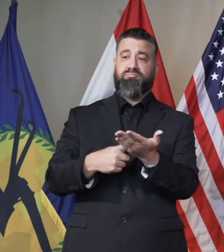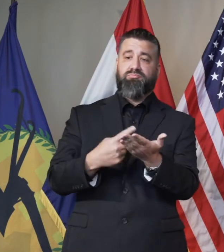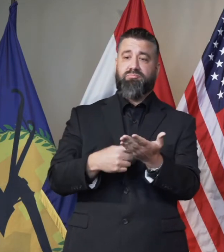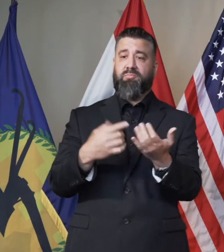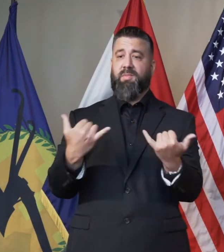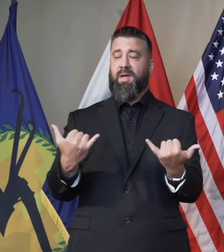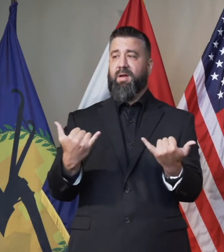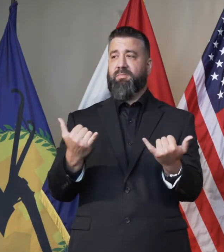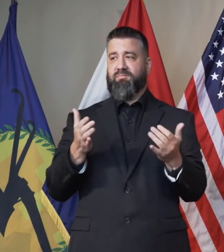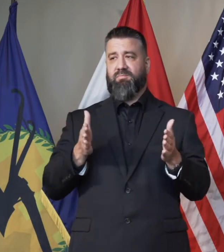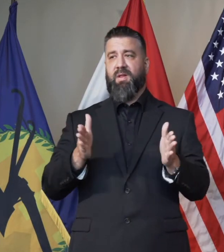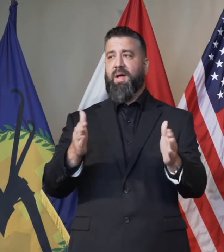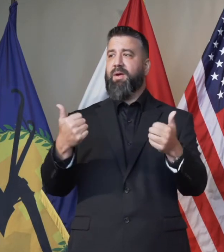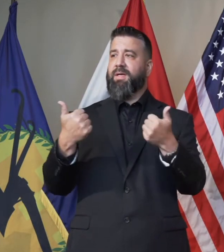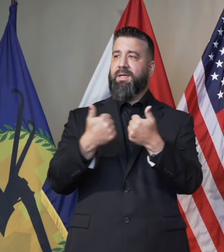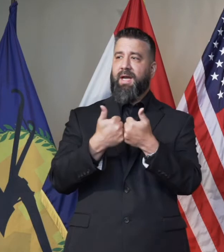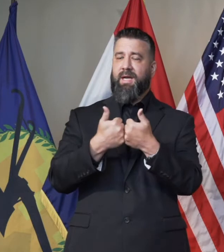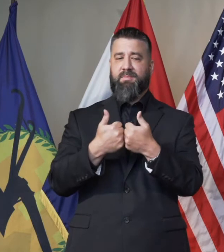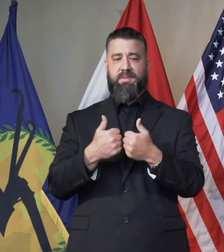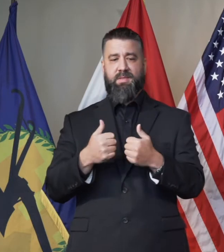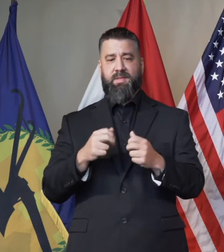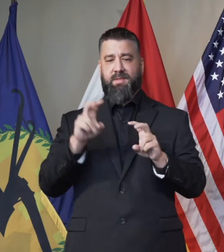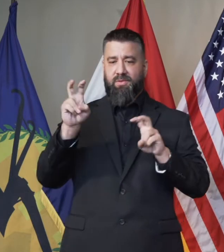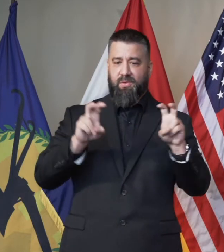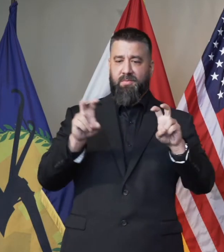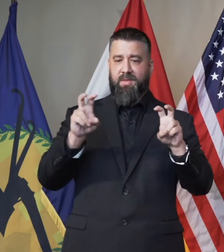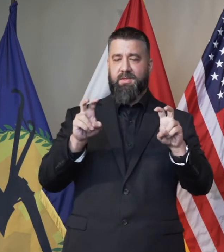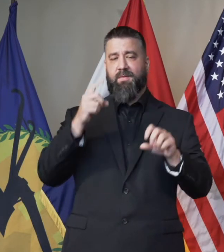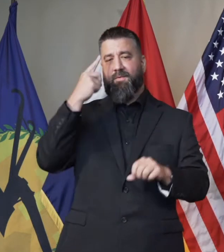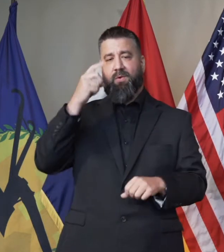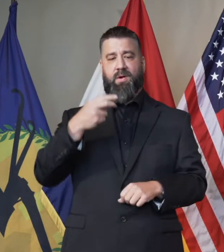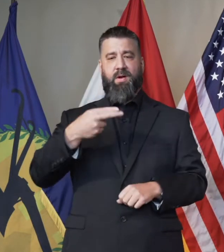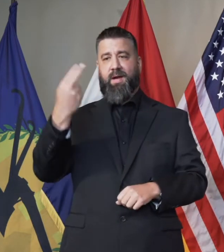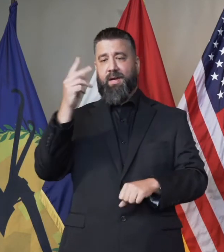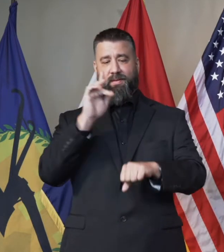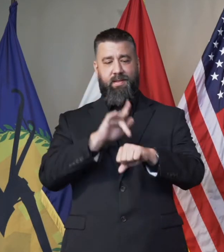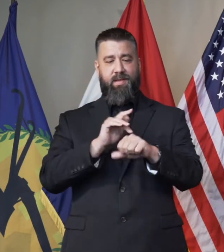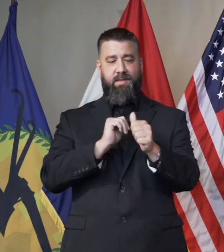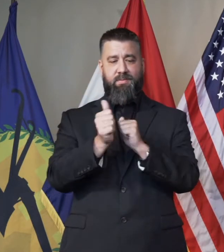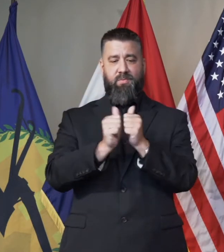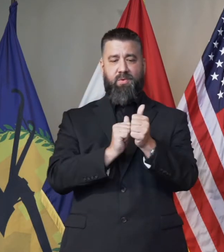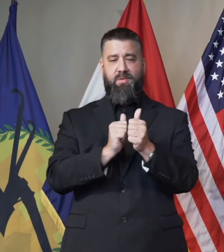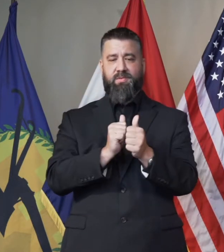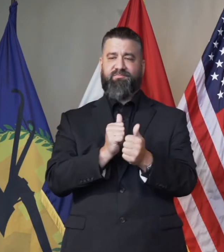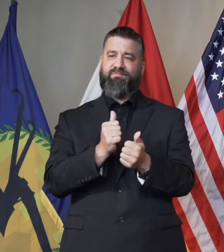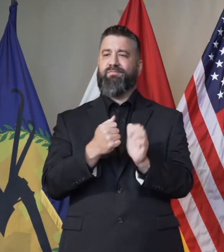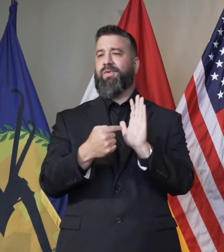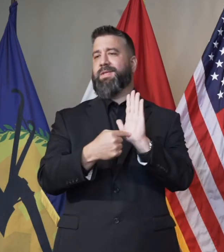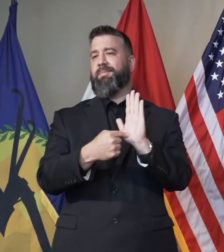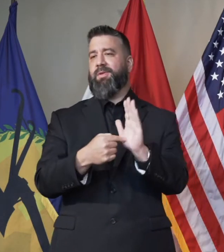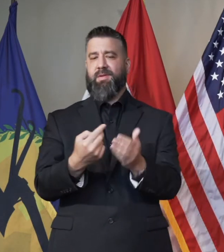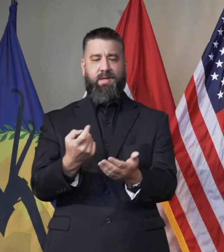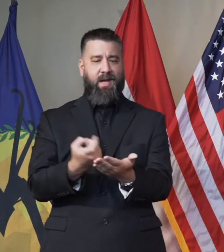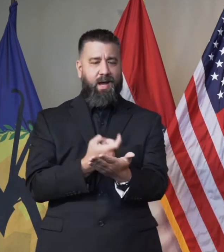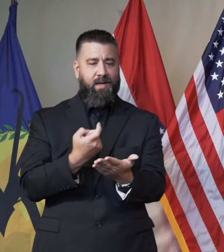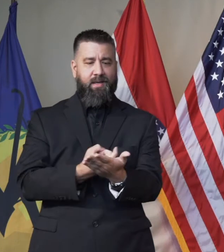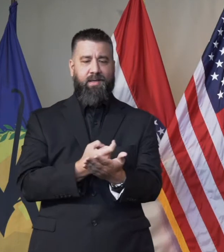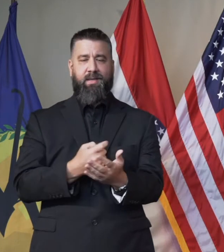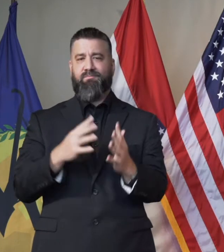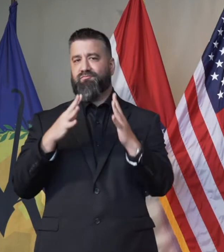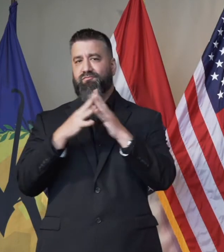and competitions for high-contact sports like hockey, football,